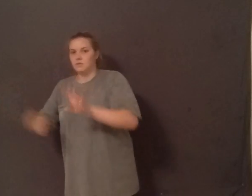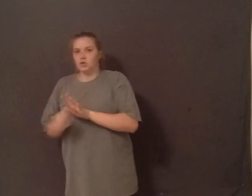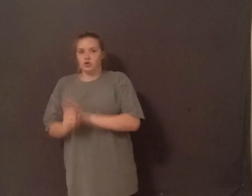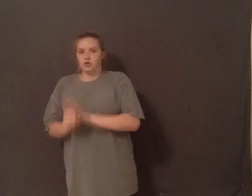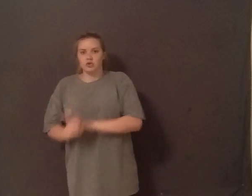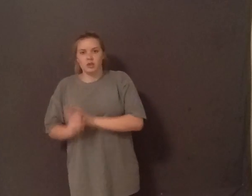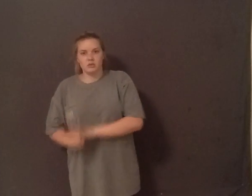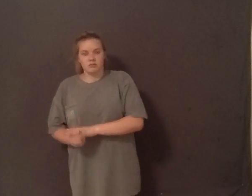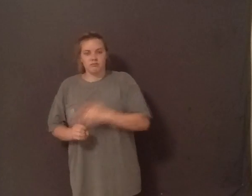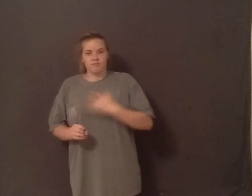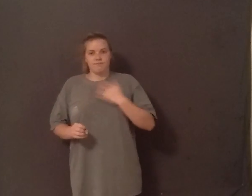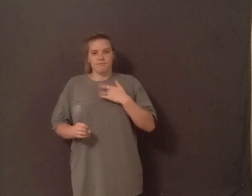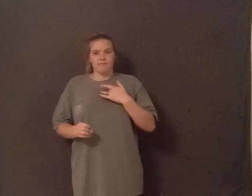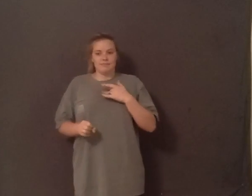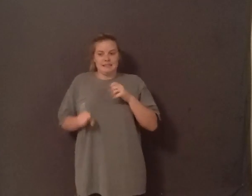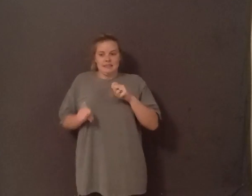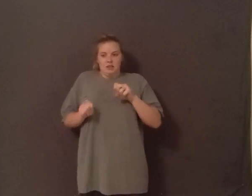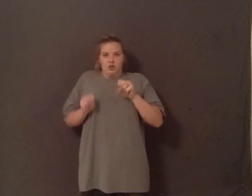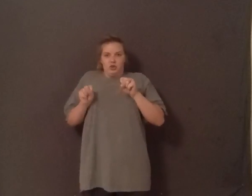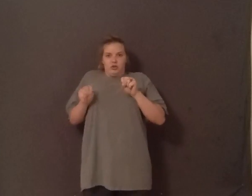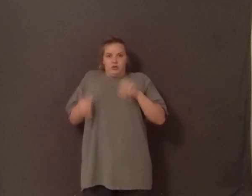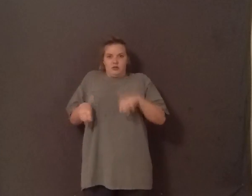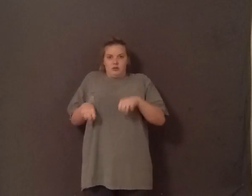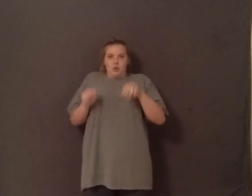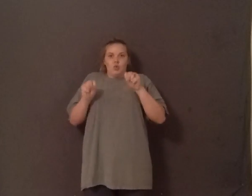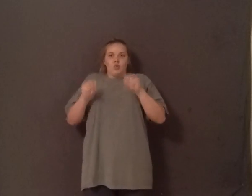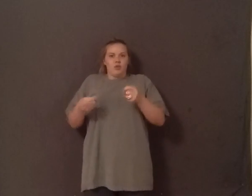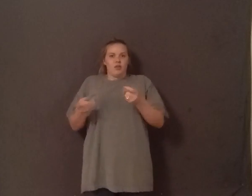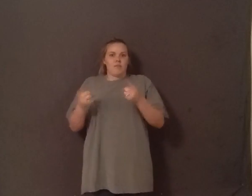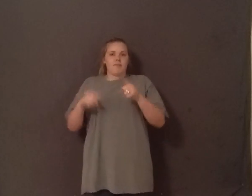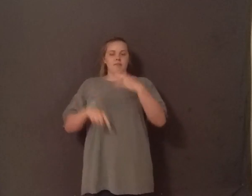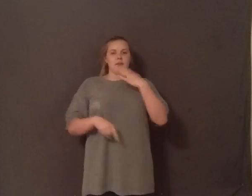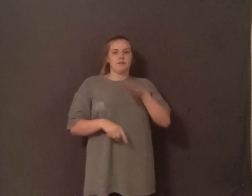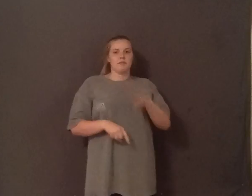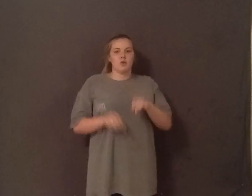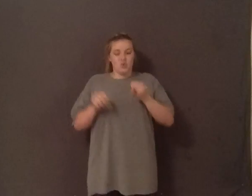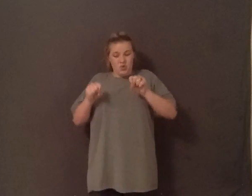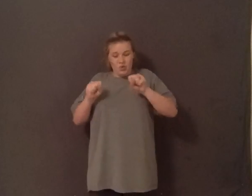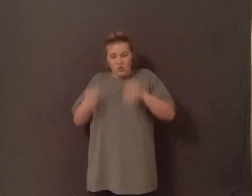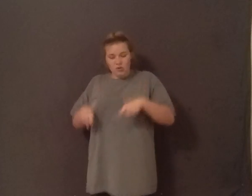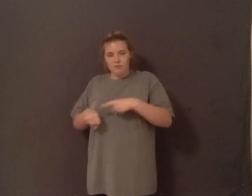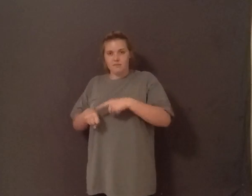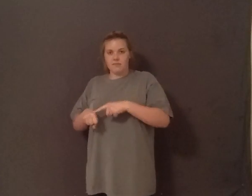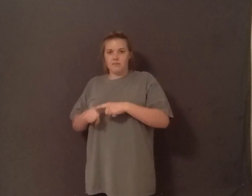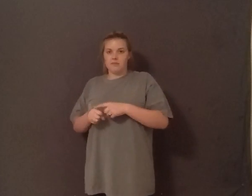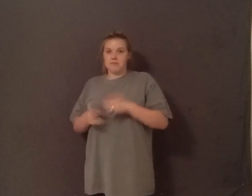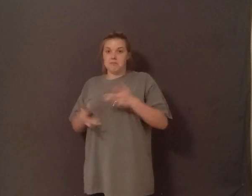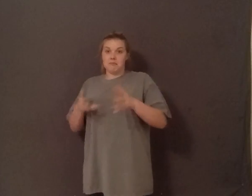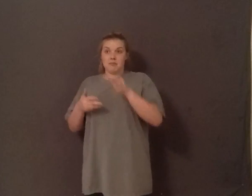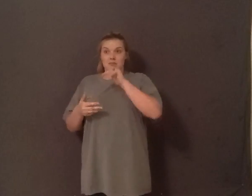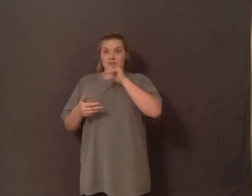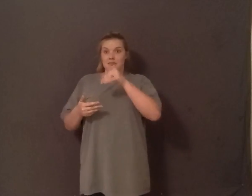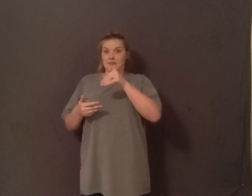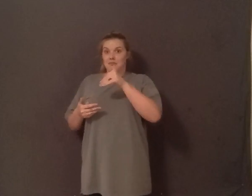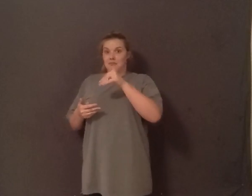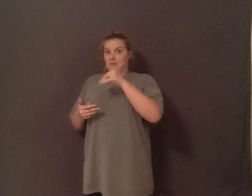something could happen that's bad. If you discover whatever outcome you think will be bad isn't bad, then you're free. So